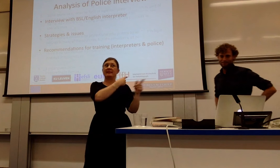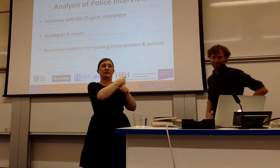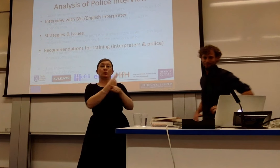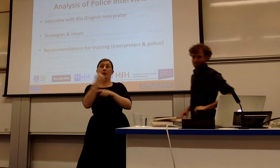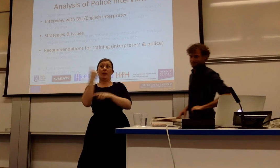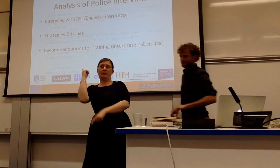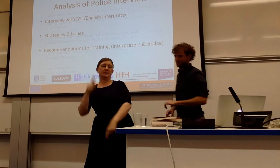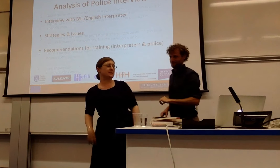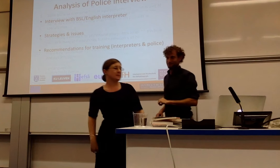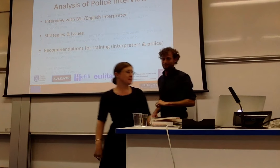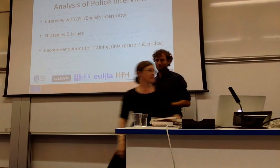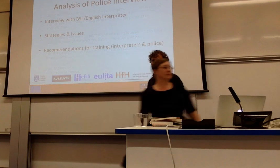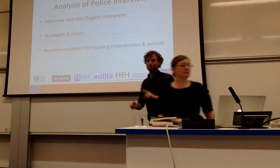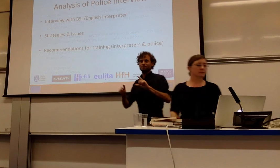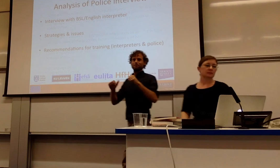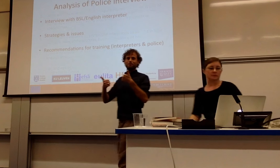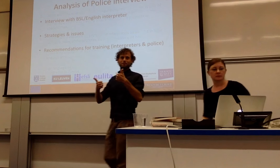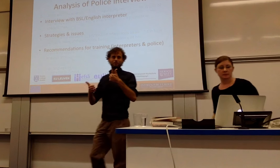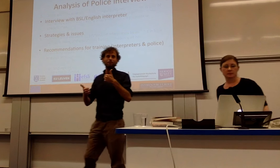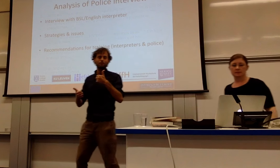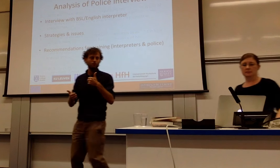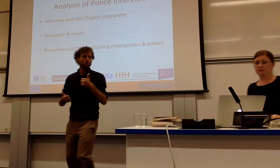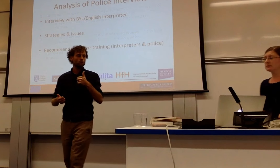if you're interested. Okay, now we'll talk about this analysis.